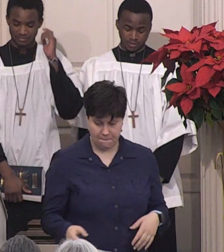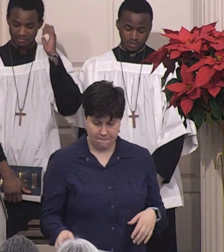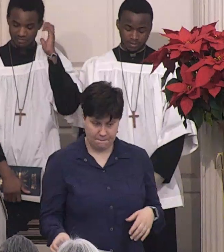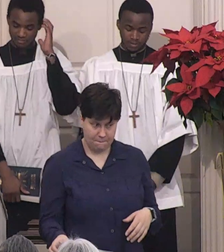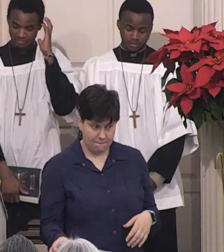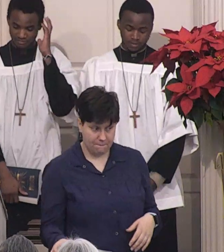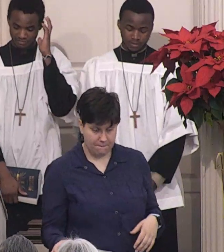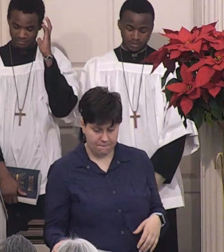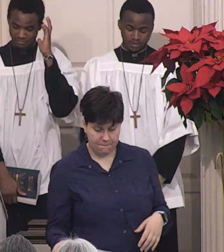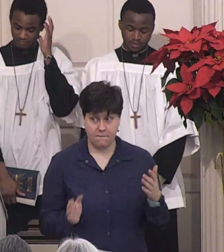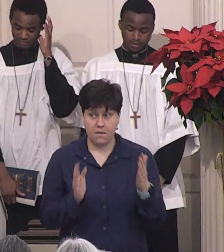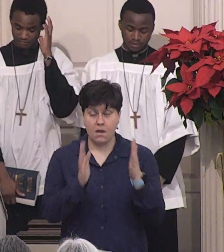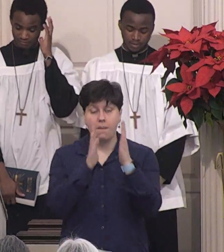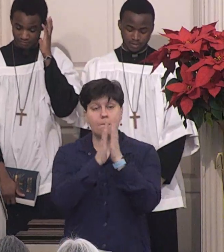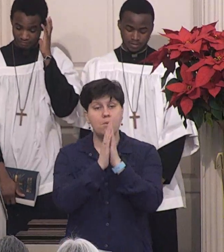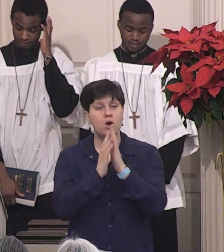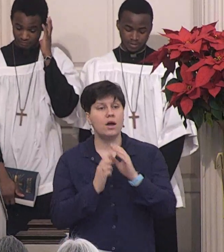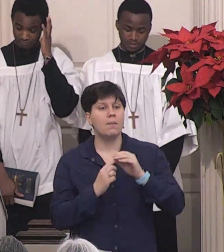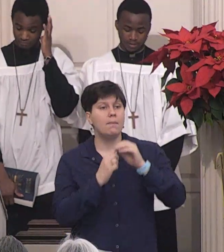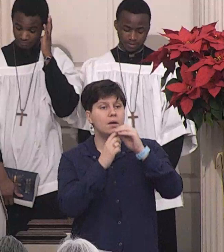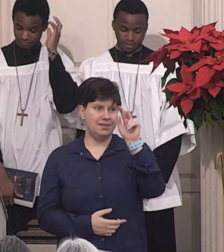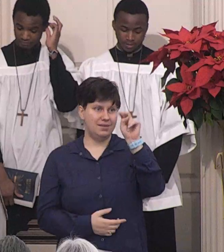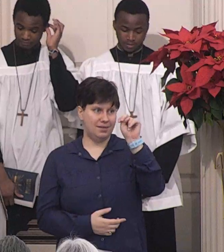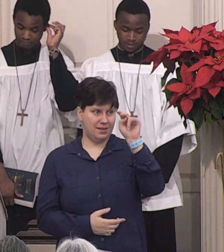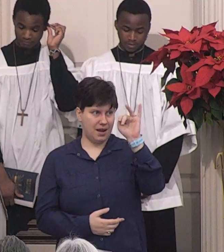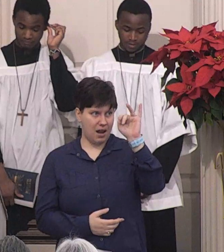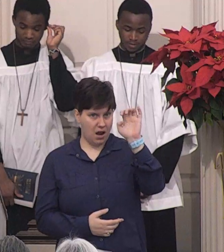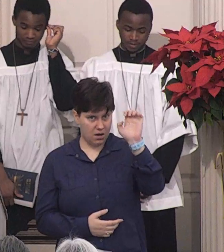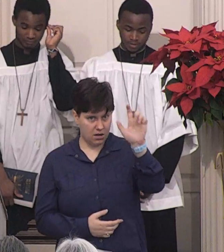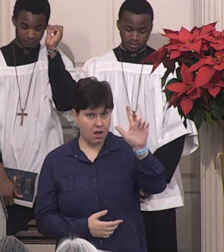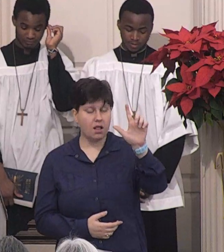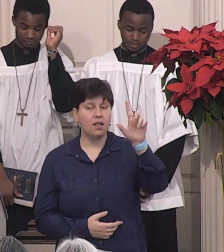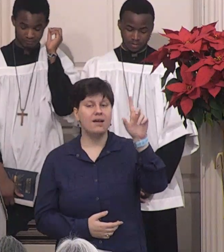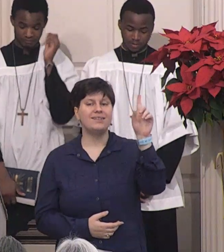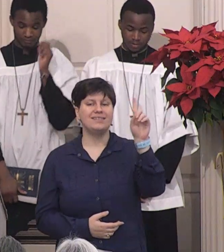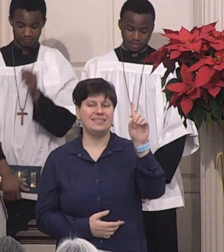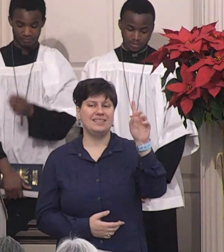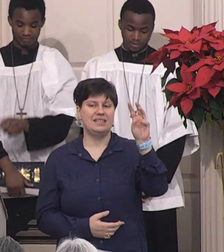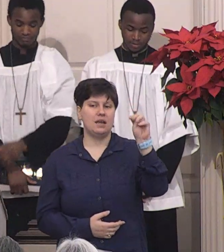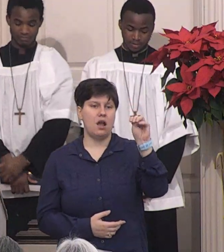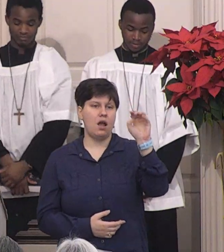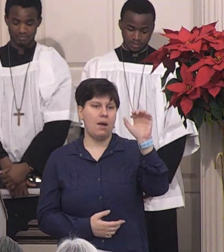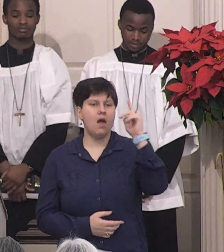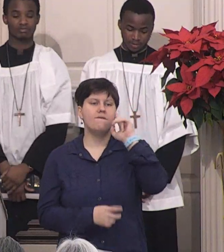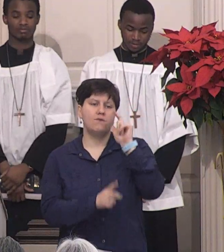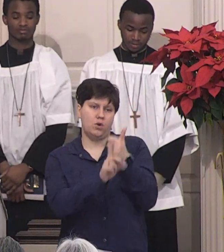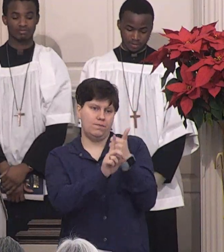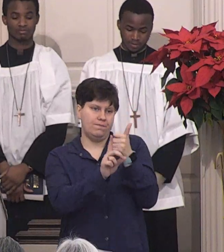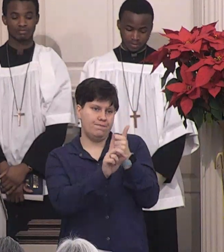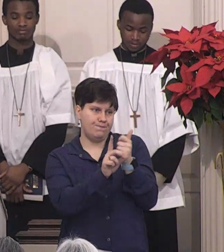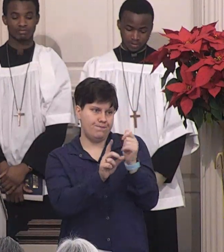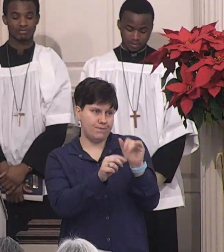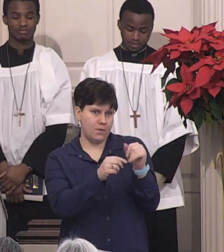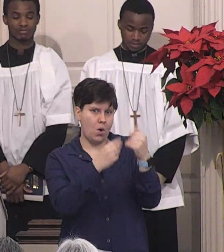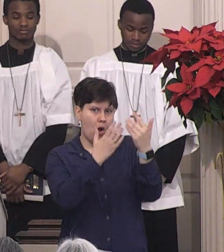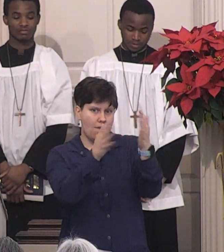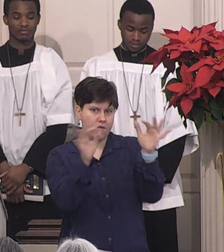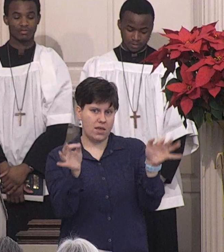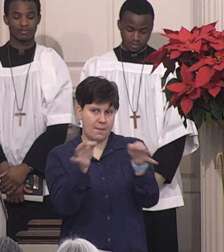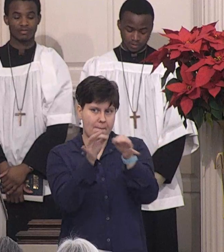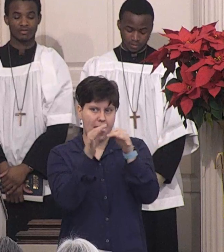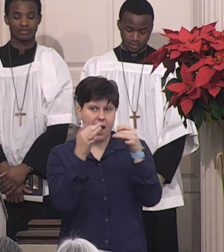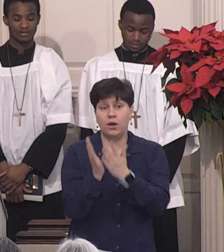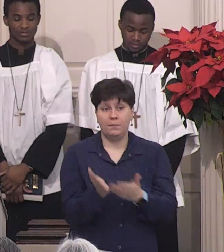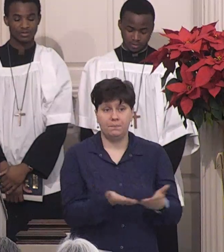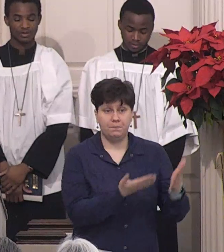And we pray for Daniel D. Magni, for whom this Mass is being offered today. We pray to the Lord.